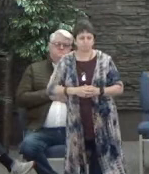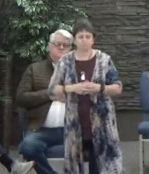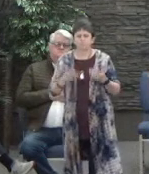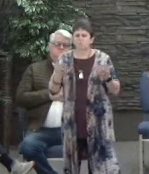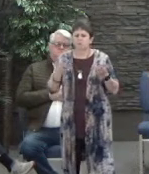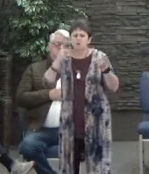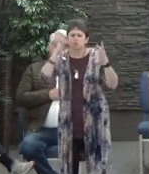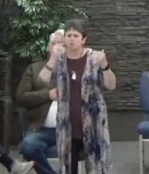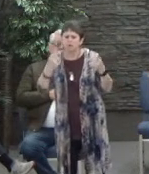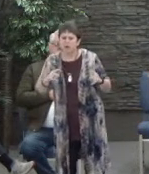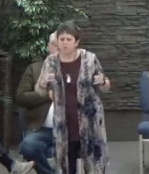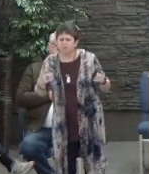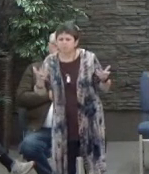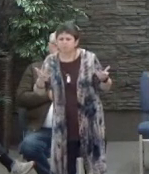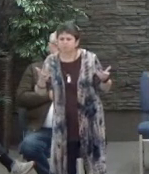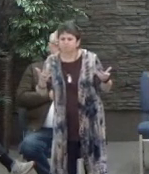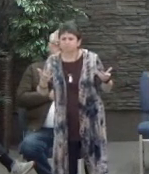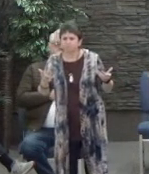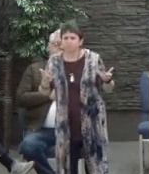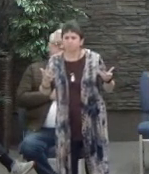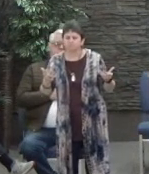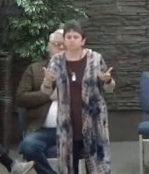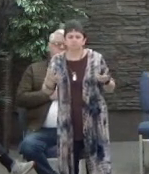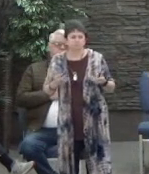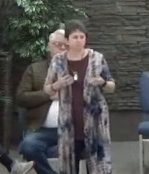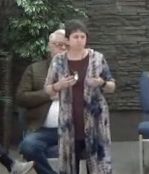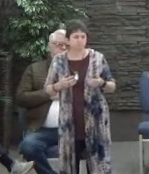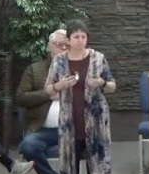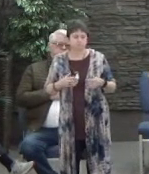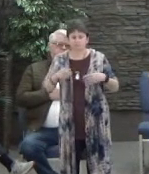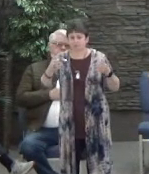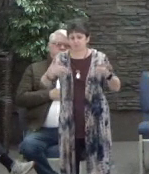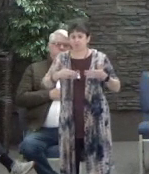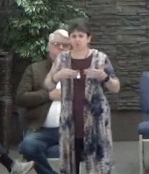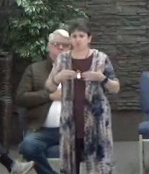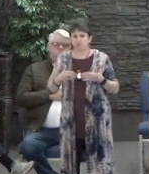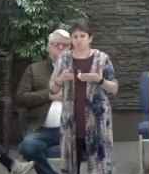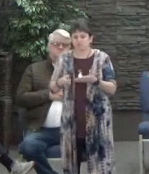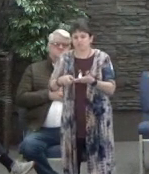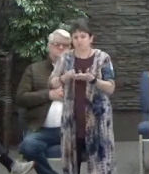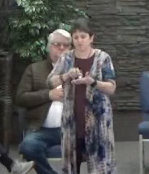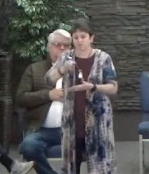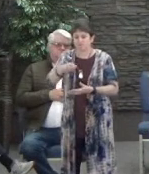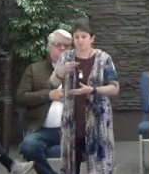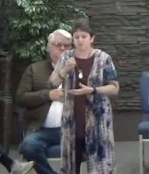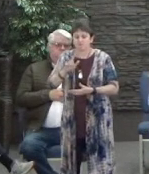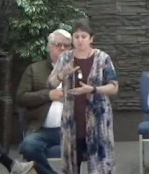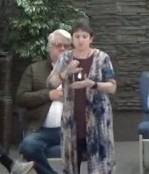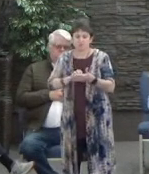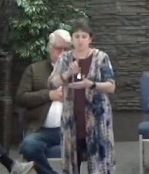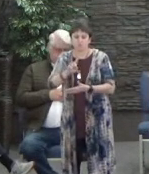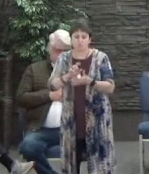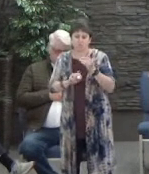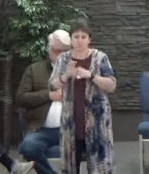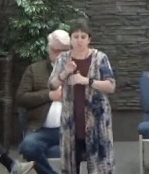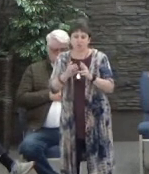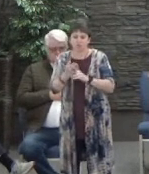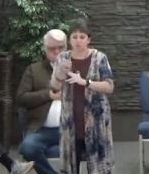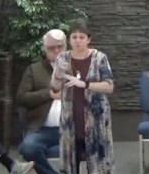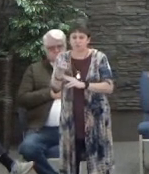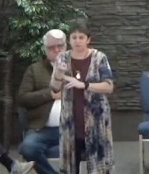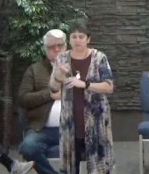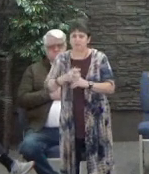do we hope will happen from all of this? I'd invite you to just flip a few pages to Philippians chapter 1, verses 9 through